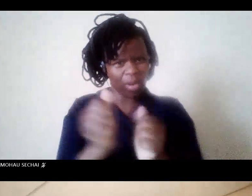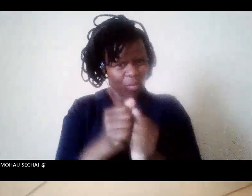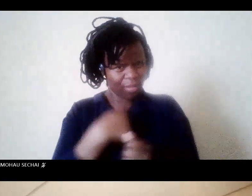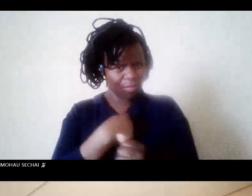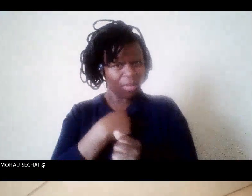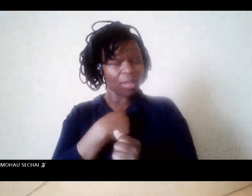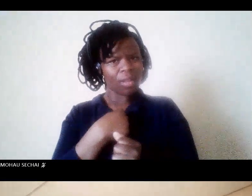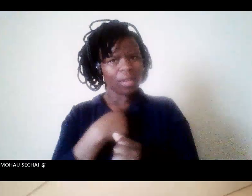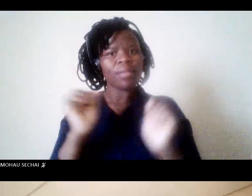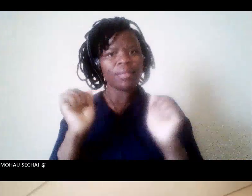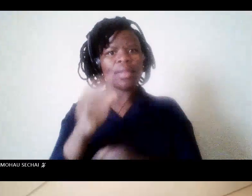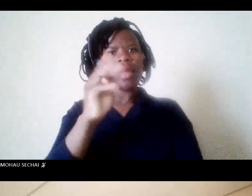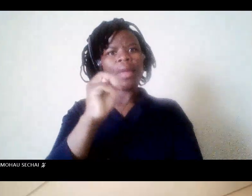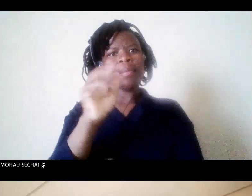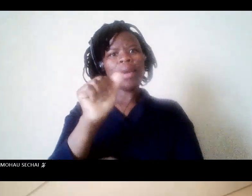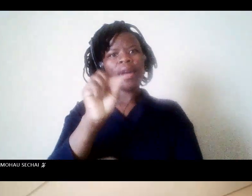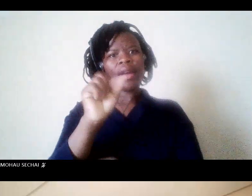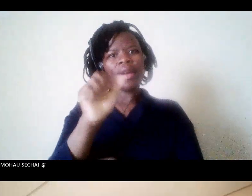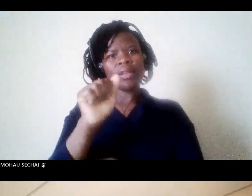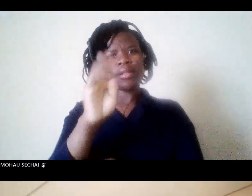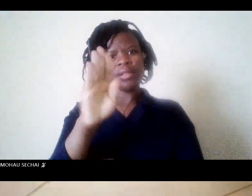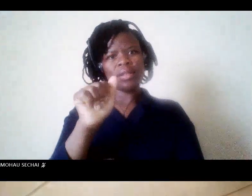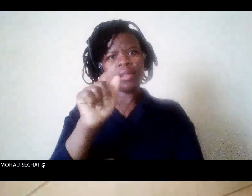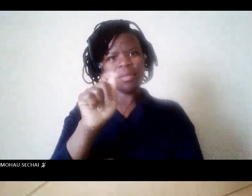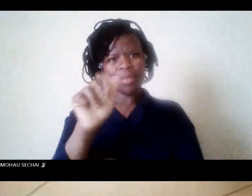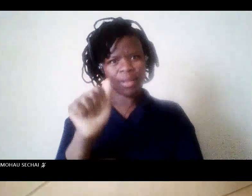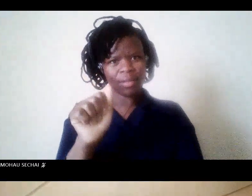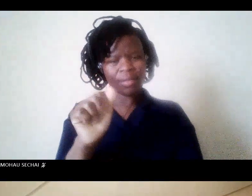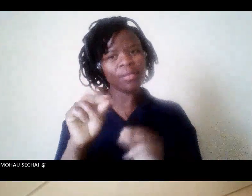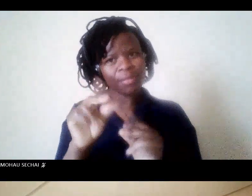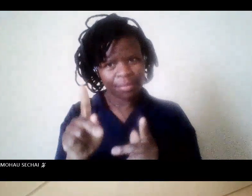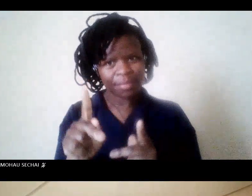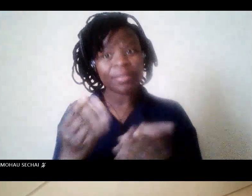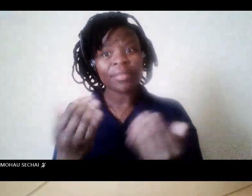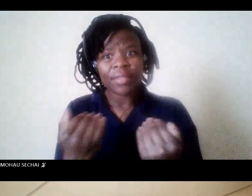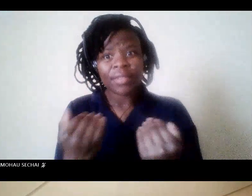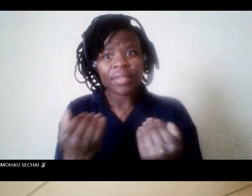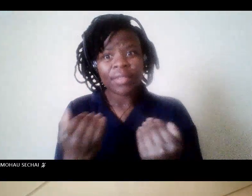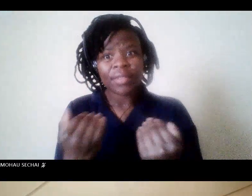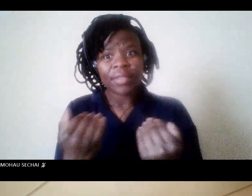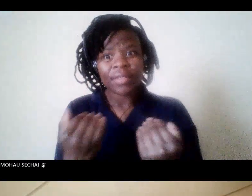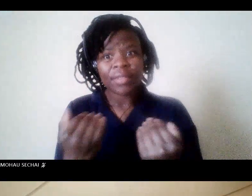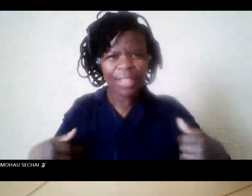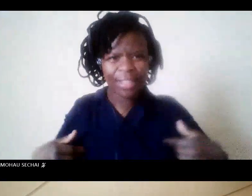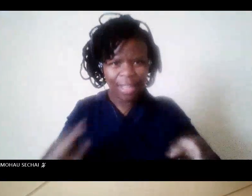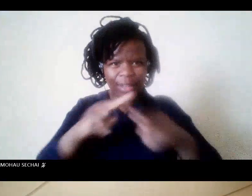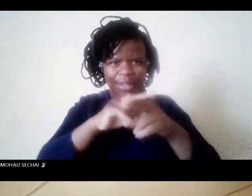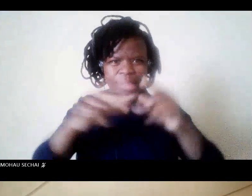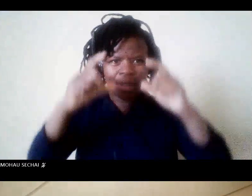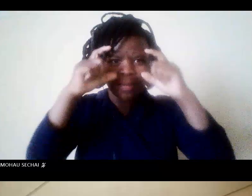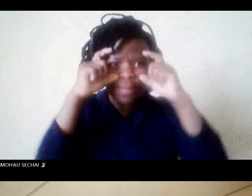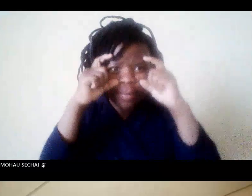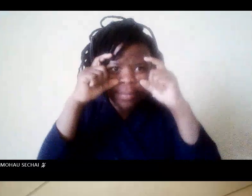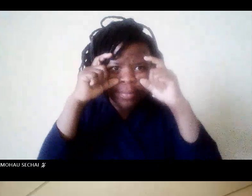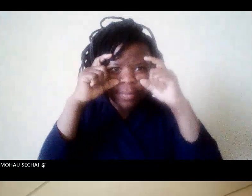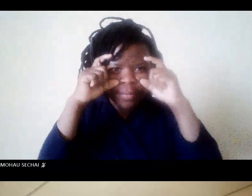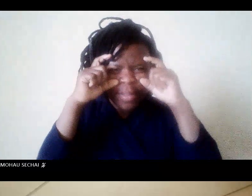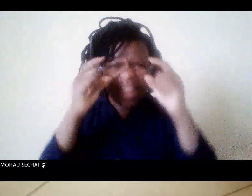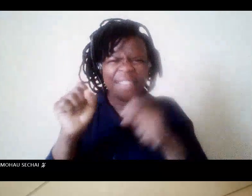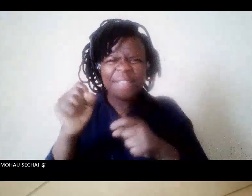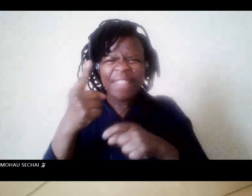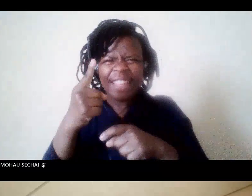come to Masabata just now, but I won't say much. When I started wearing this, the first time